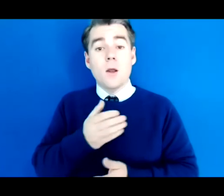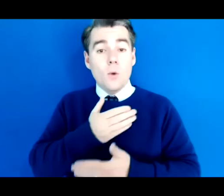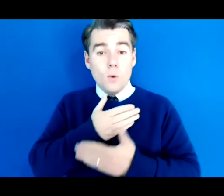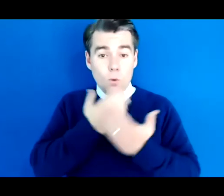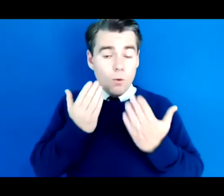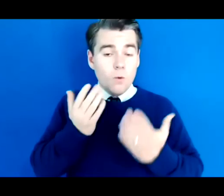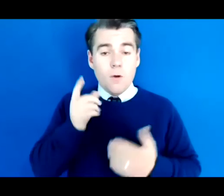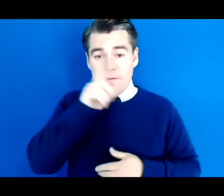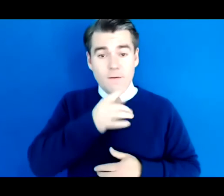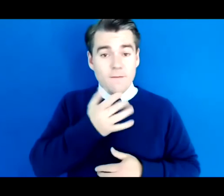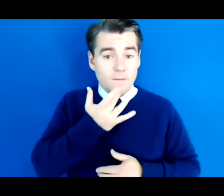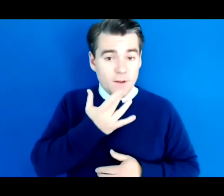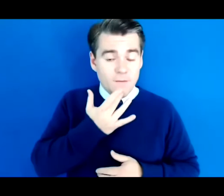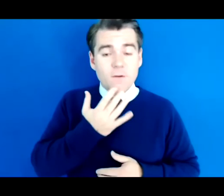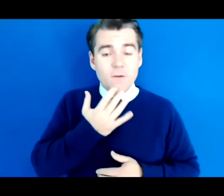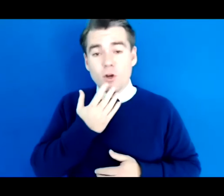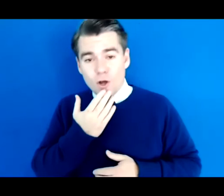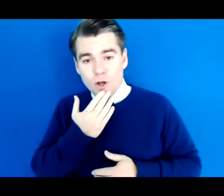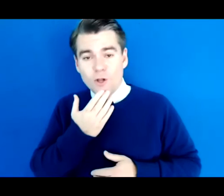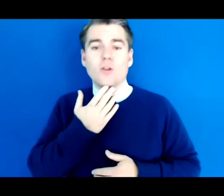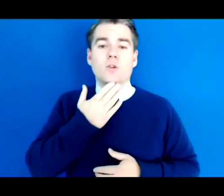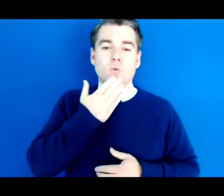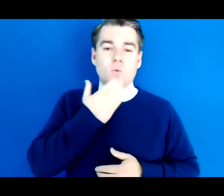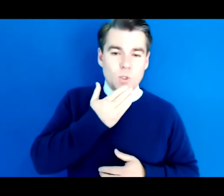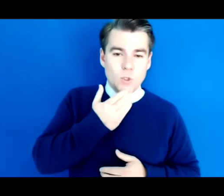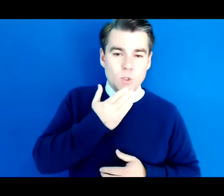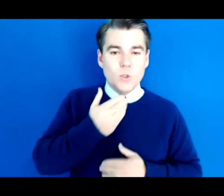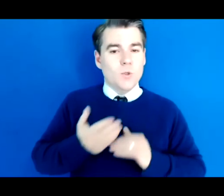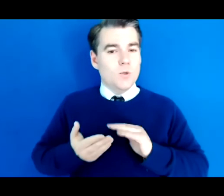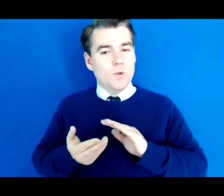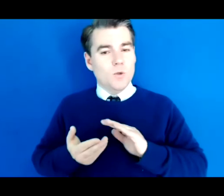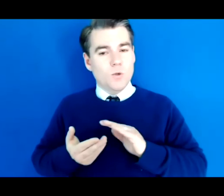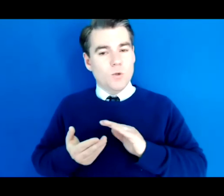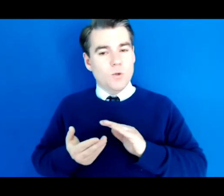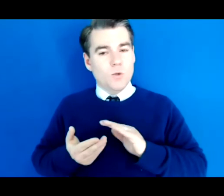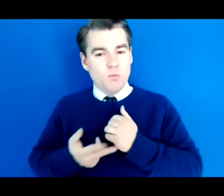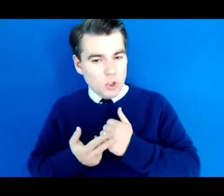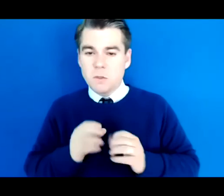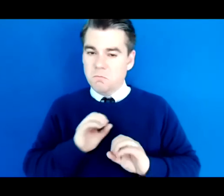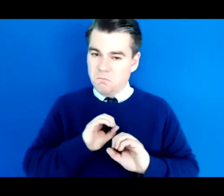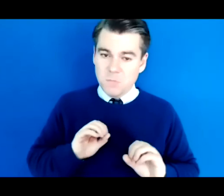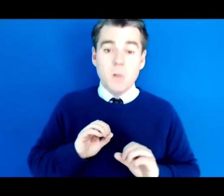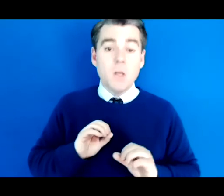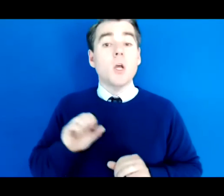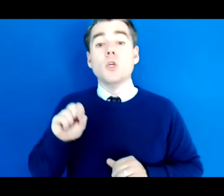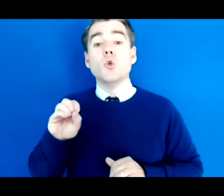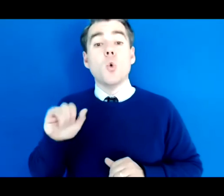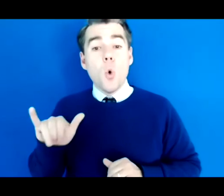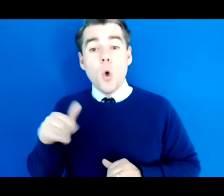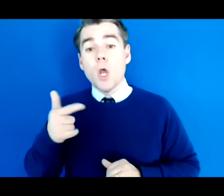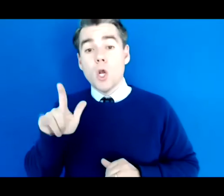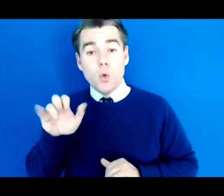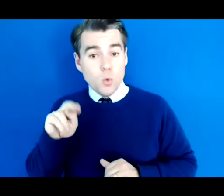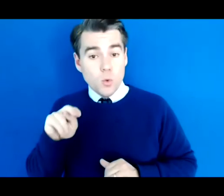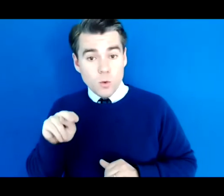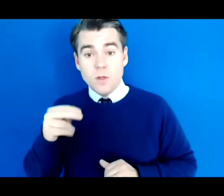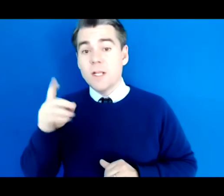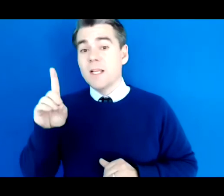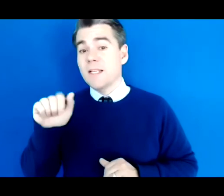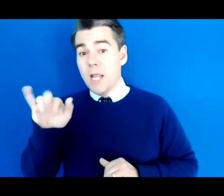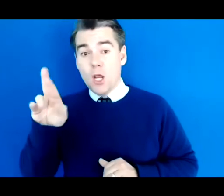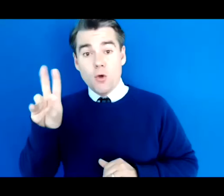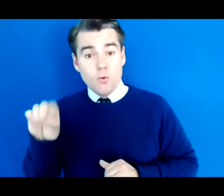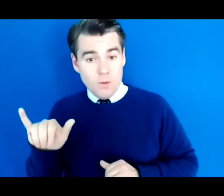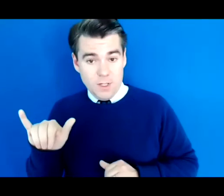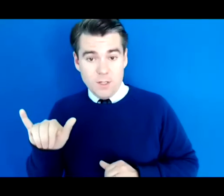colors, sweeteners, and preservatives. It's also free from soy, gluten, and dairy. It's high in protein